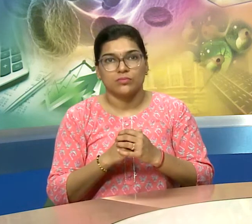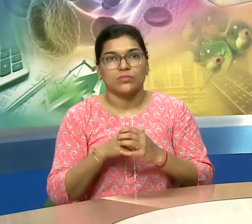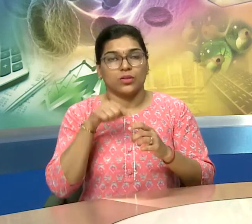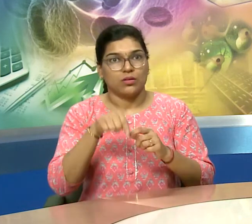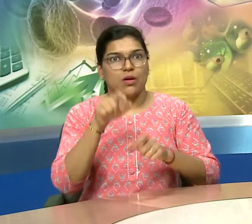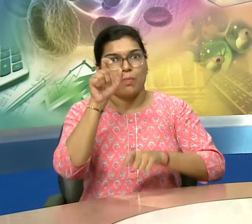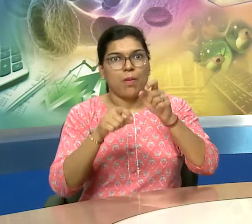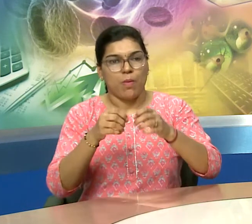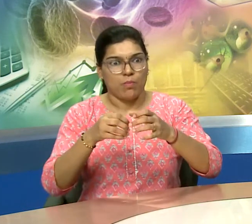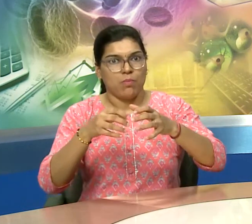Point 7